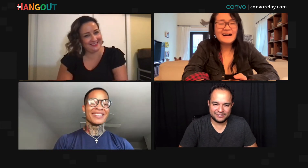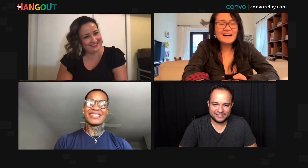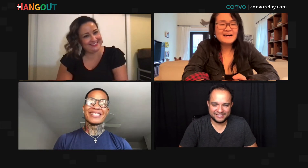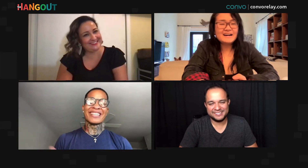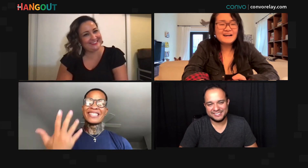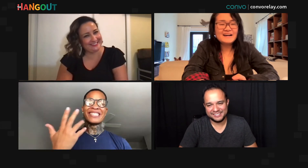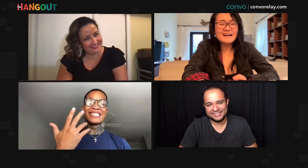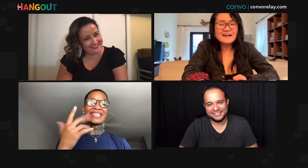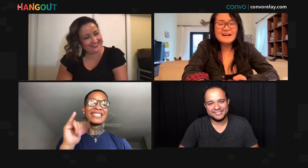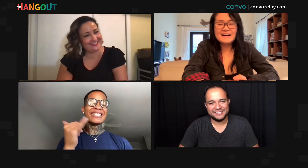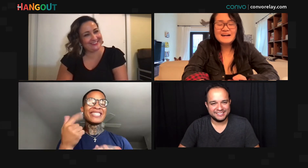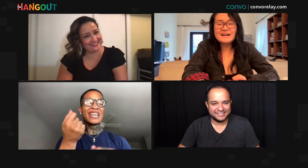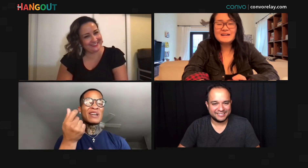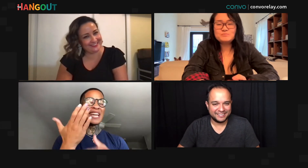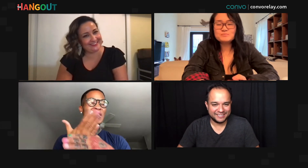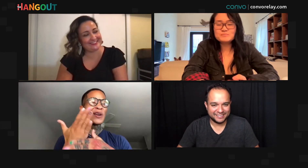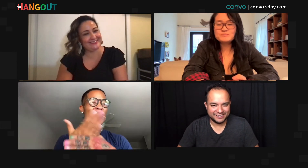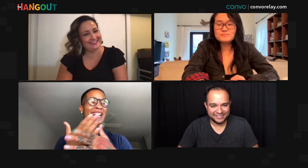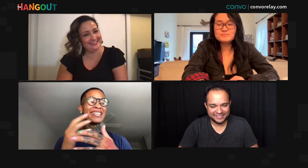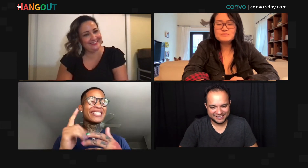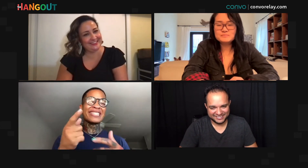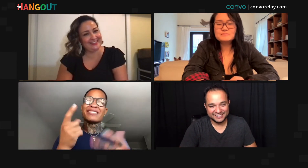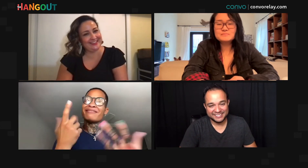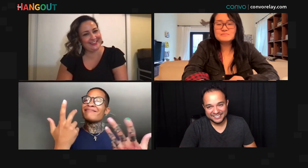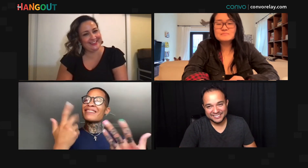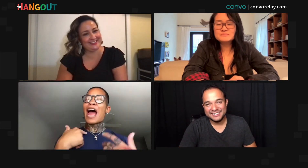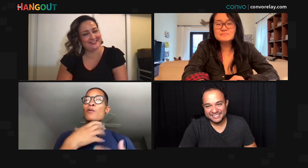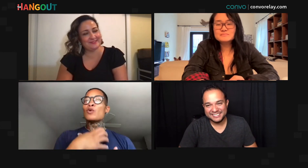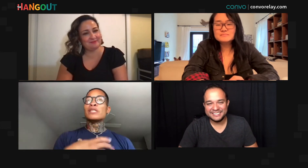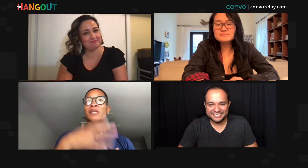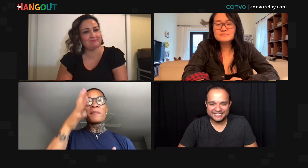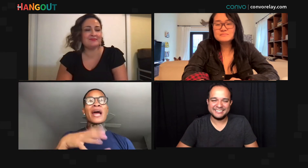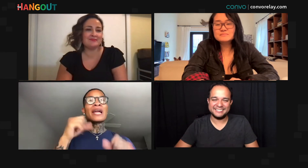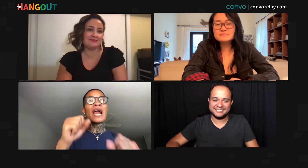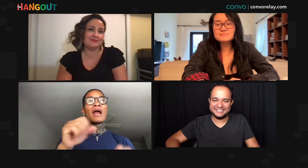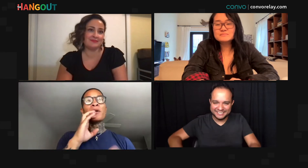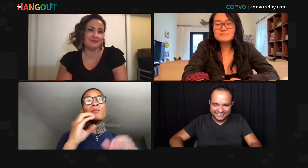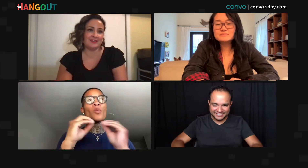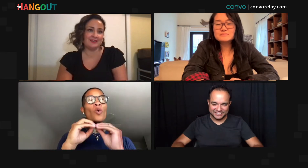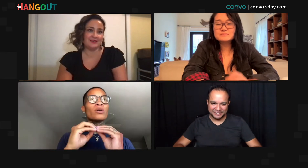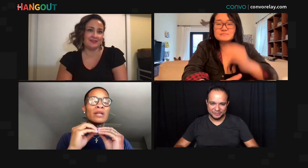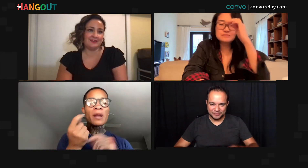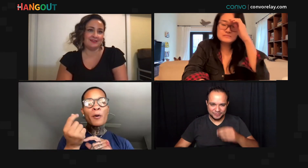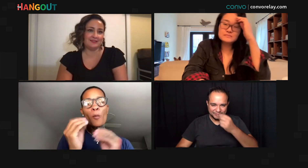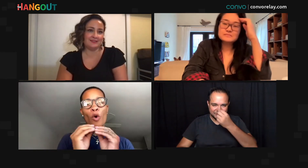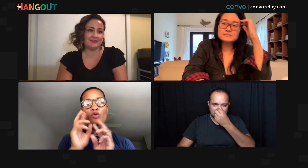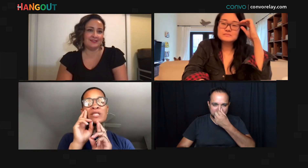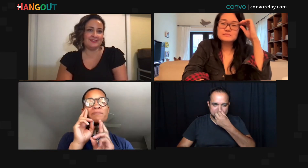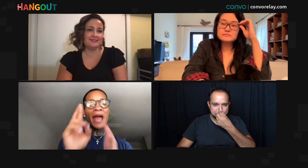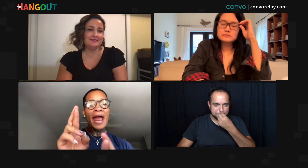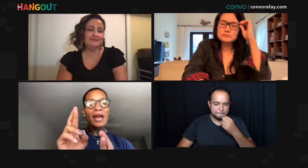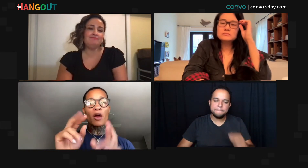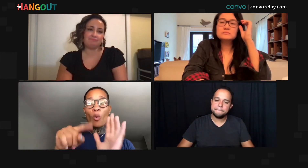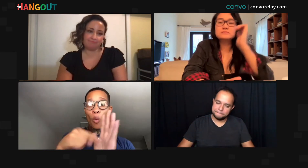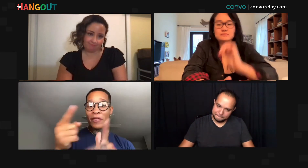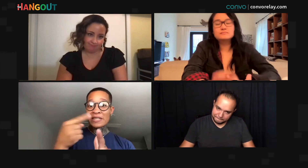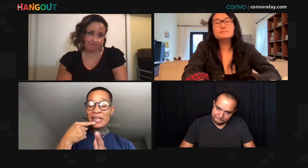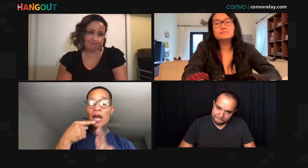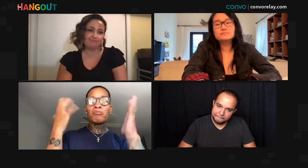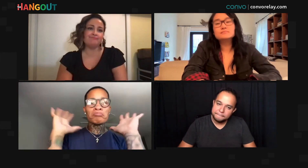I'm not interested. So it's a little annoying. I wish like guys could be more, just a little bit more respectful. Whenever